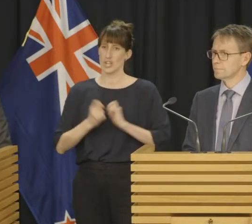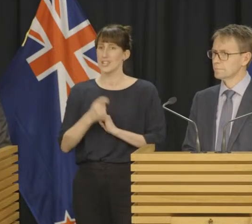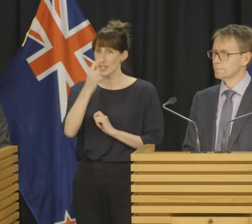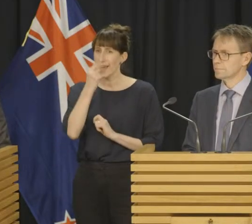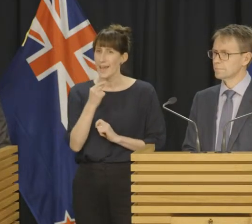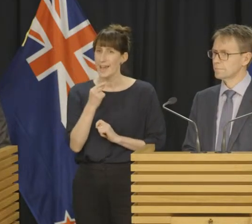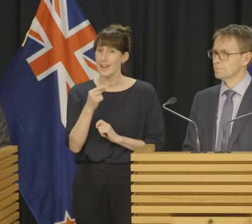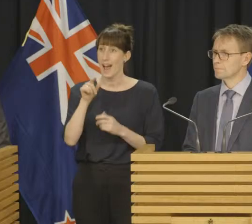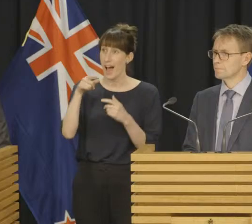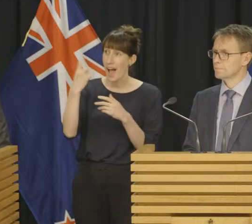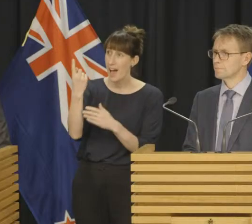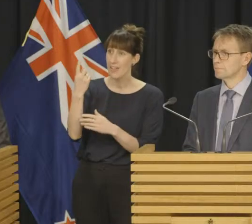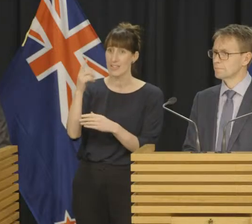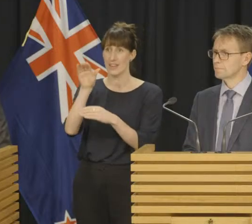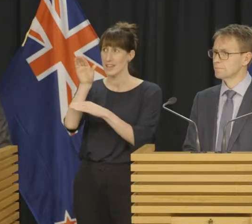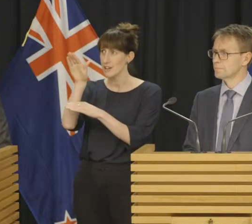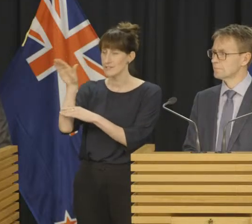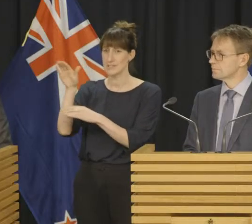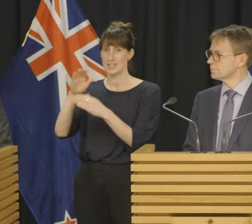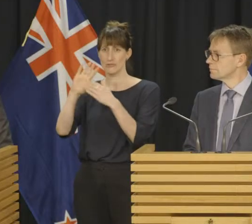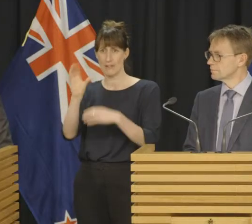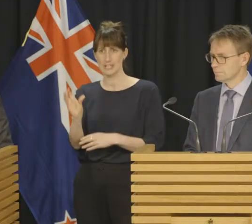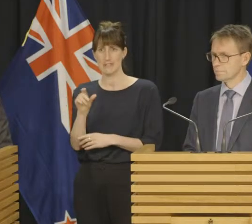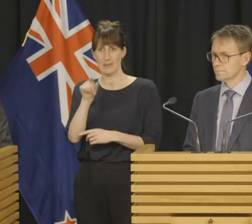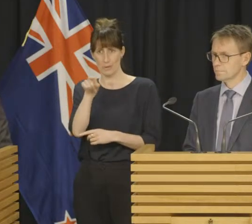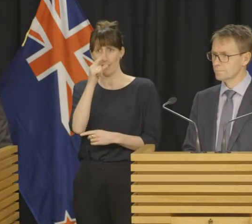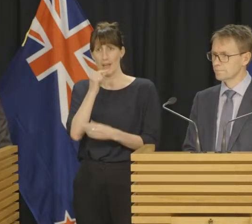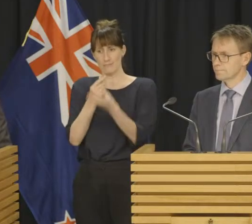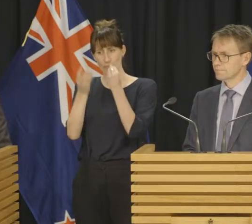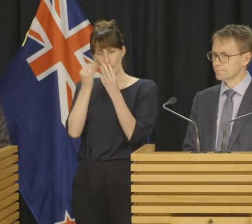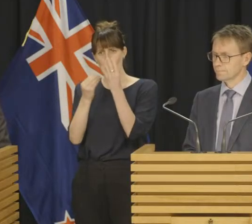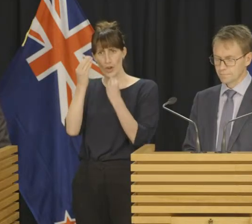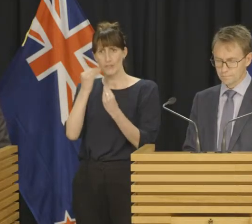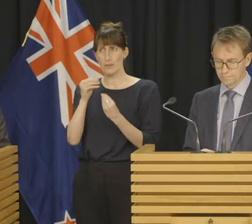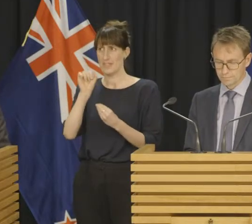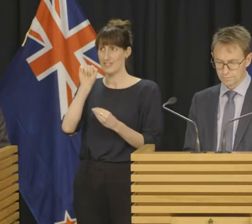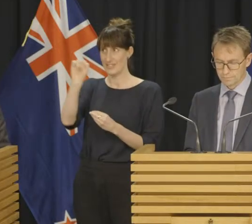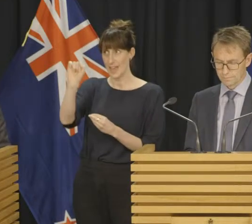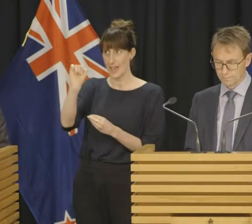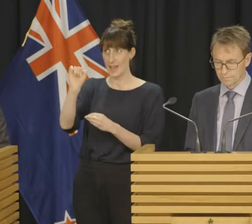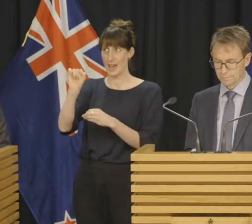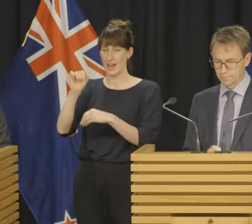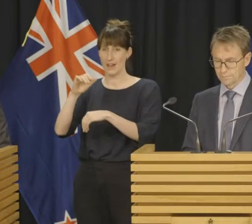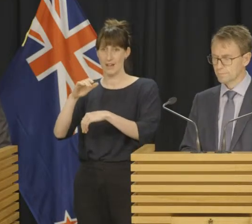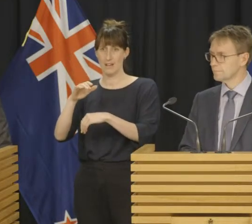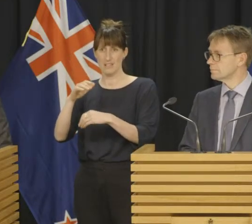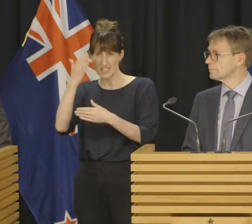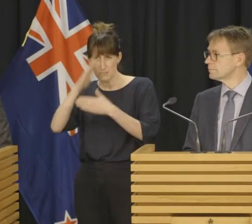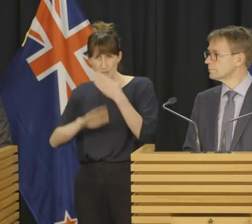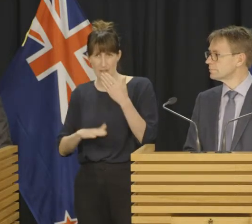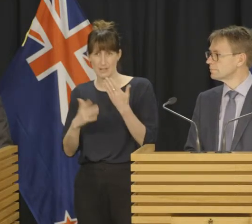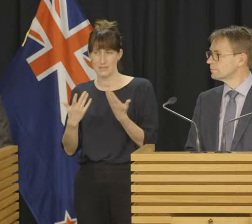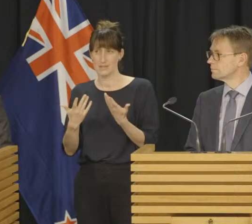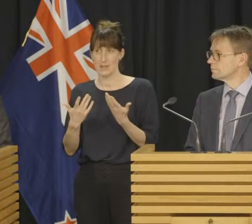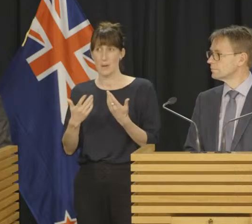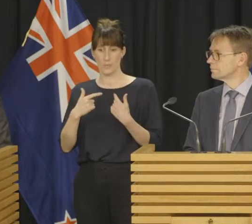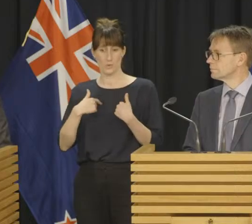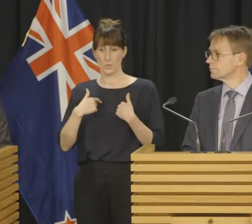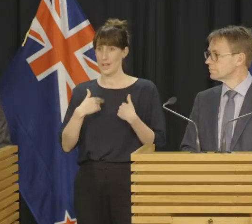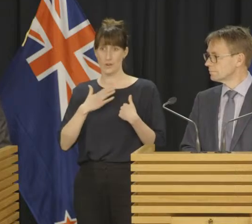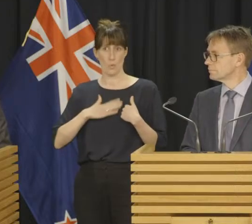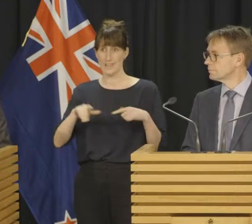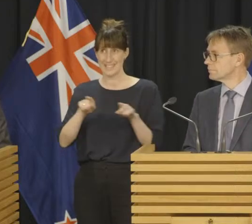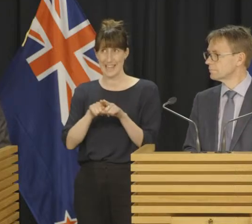learn from others' experiences here to ensure that we are less likely to join them again in having to have more